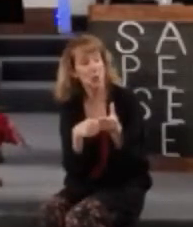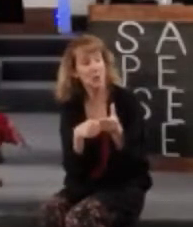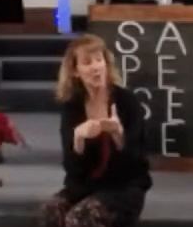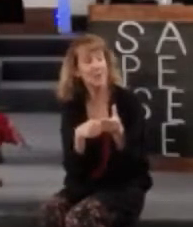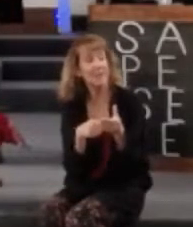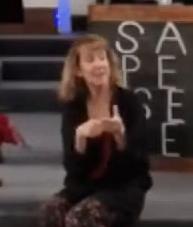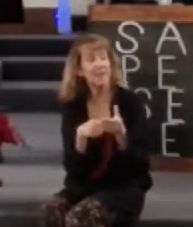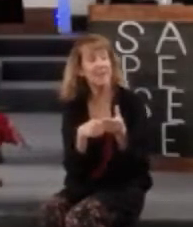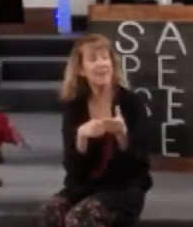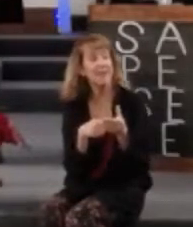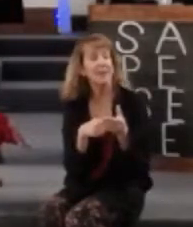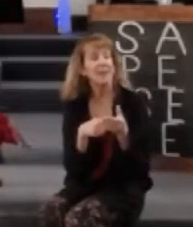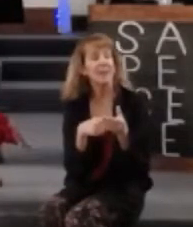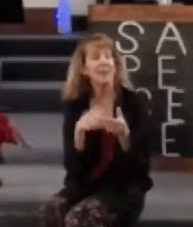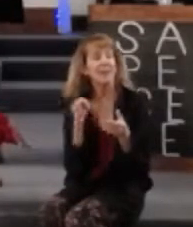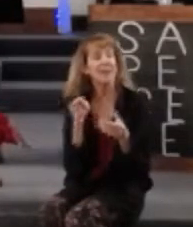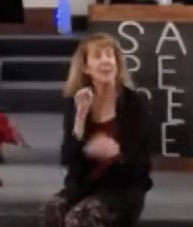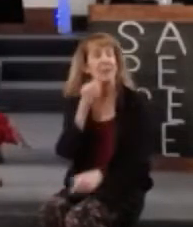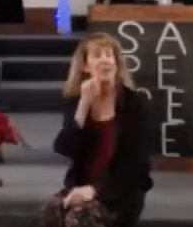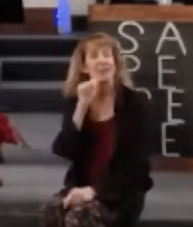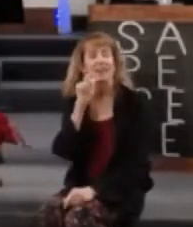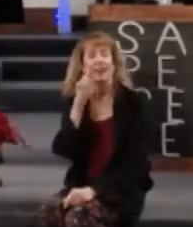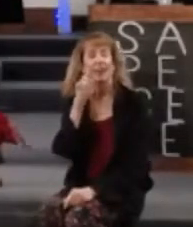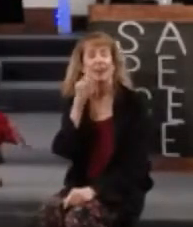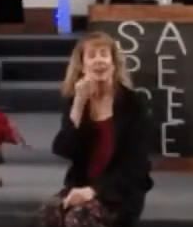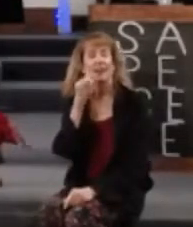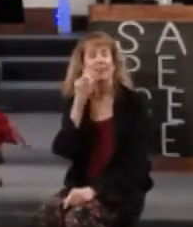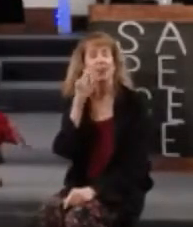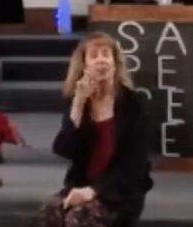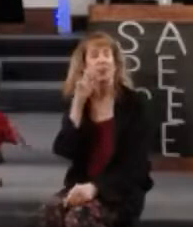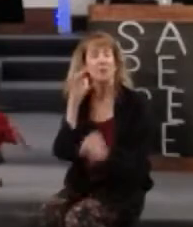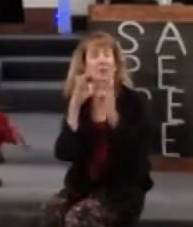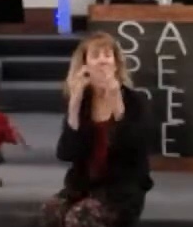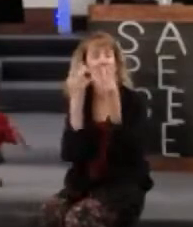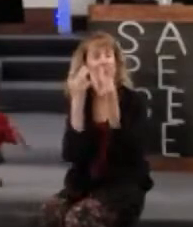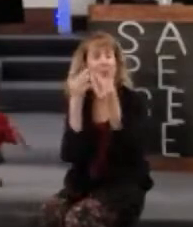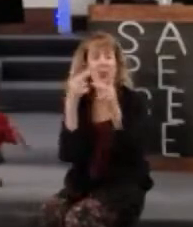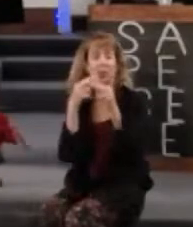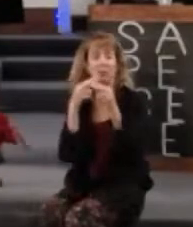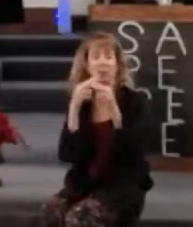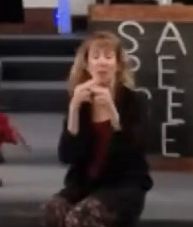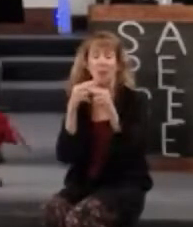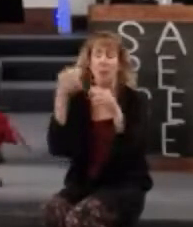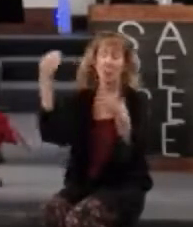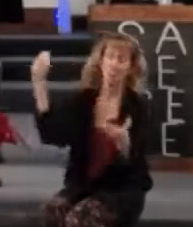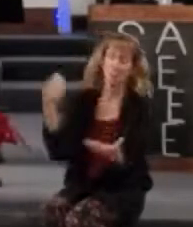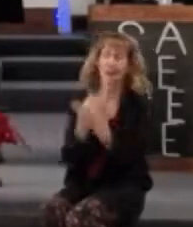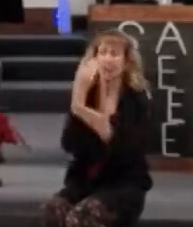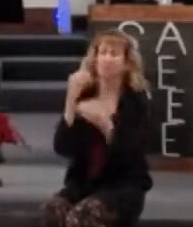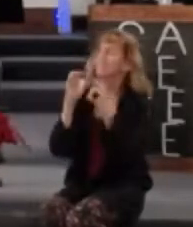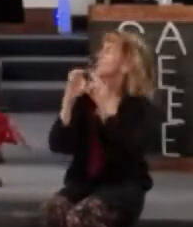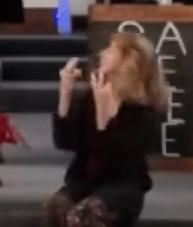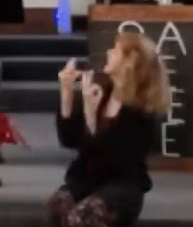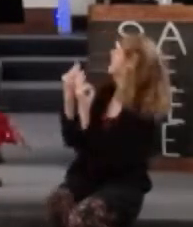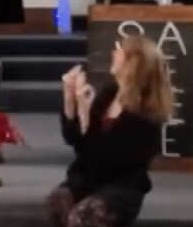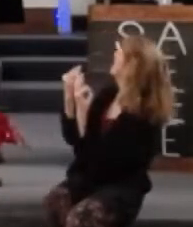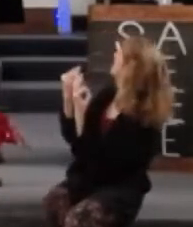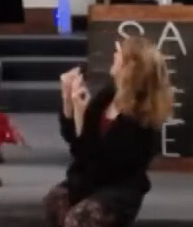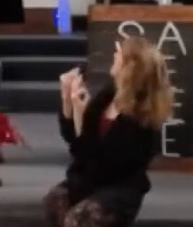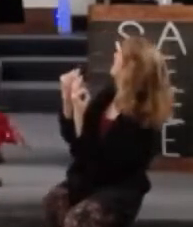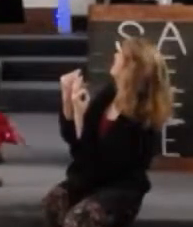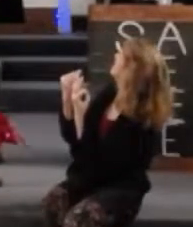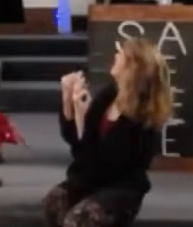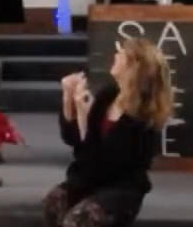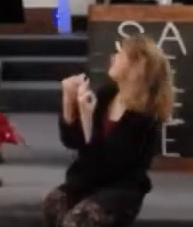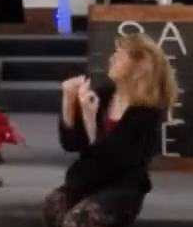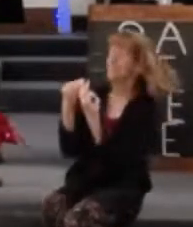Pritchett, Dumphy, Tucker clan in the show known as Modern Family. Now, in Modern Family, you've